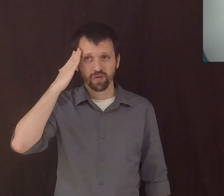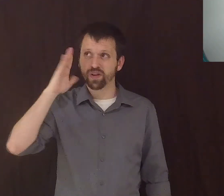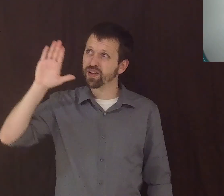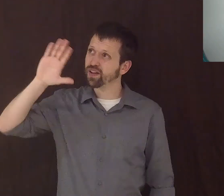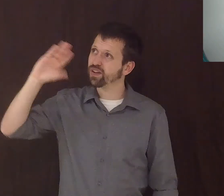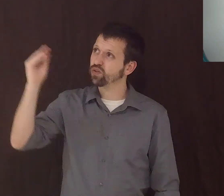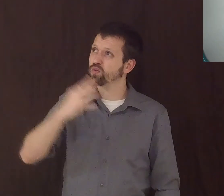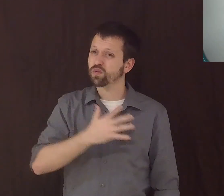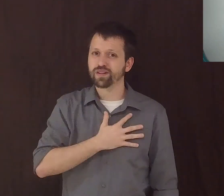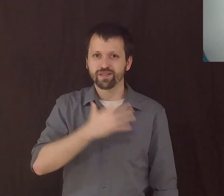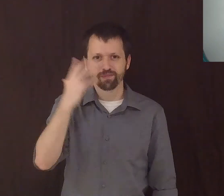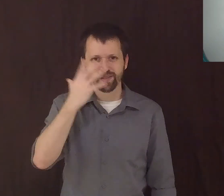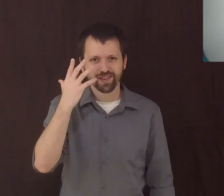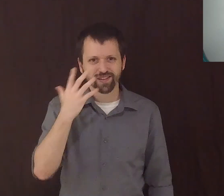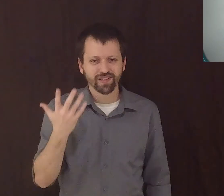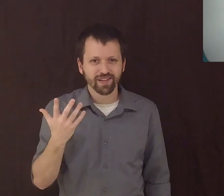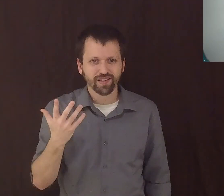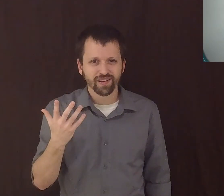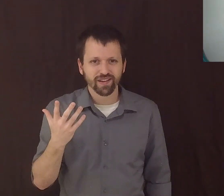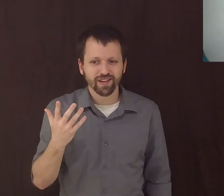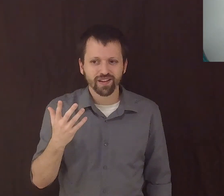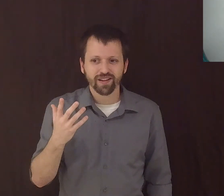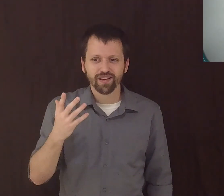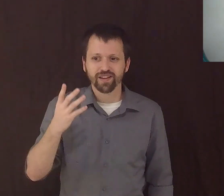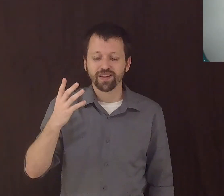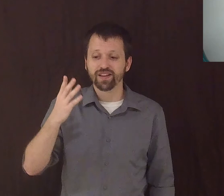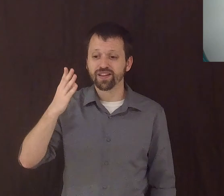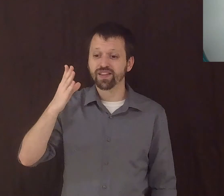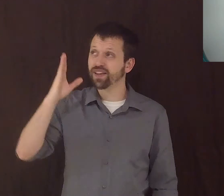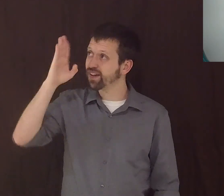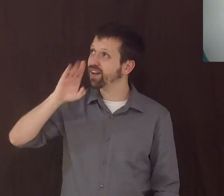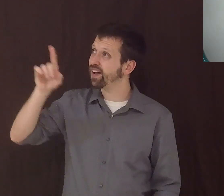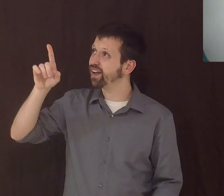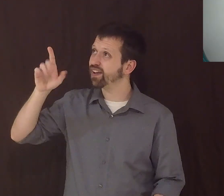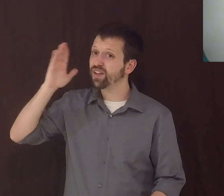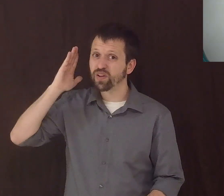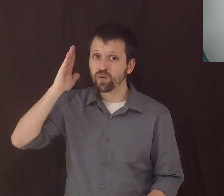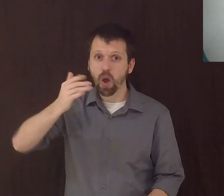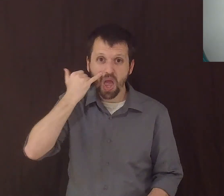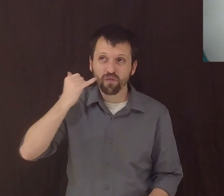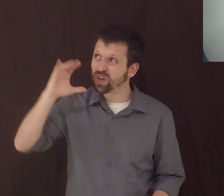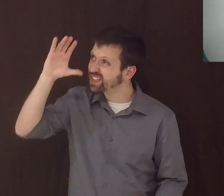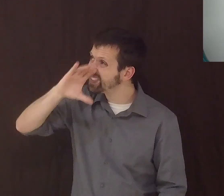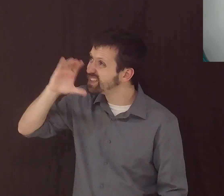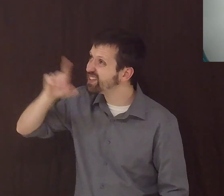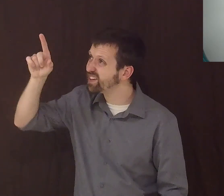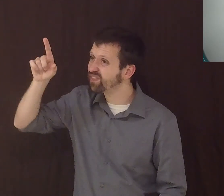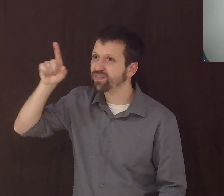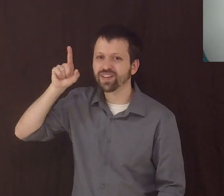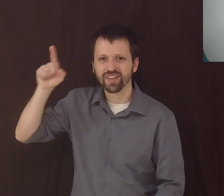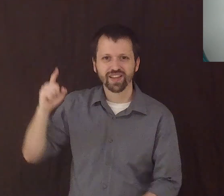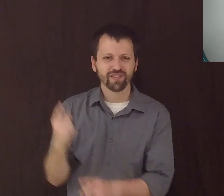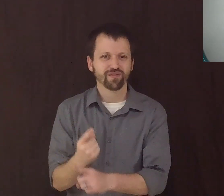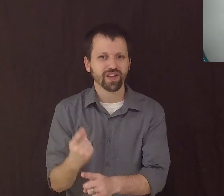is very amazing and that God does do exactly what He said when we seek Him. And that is, He's